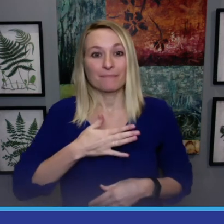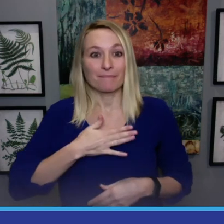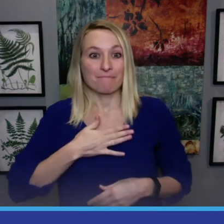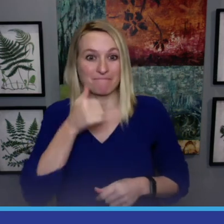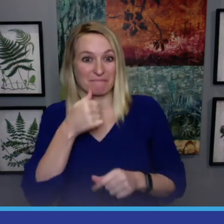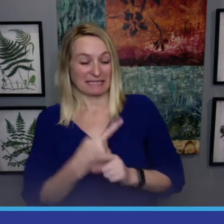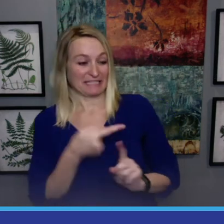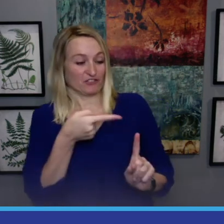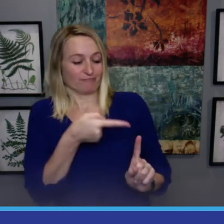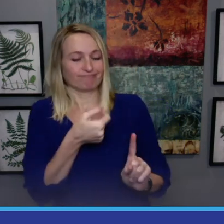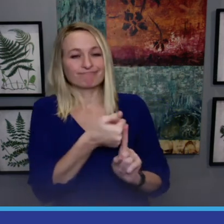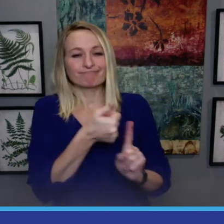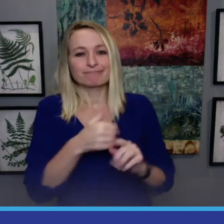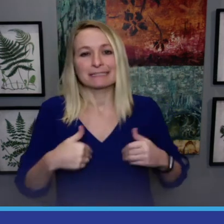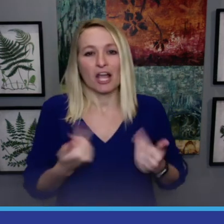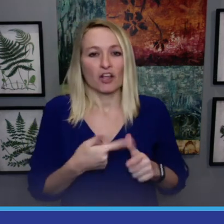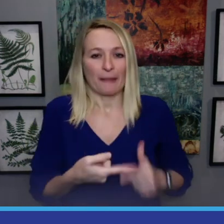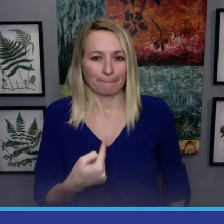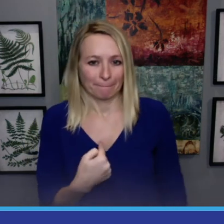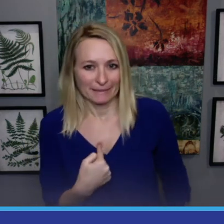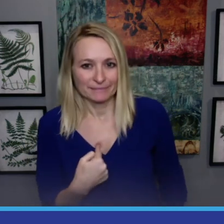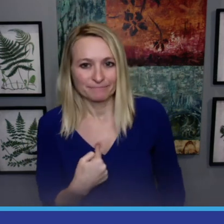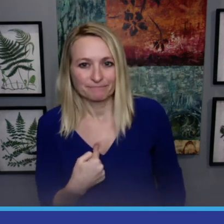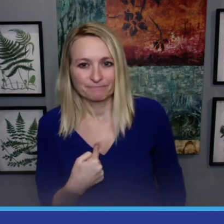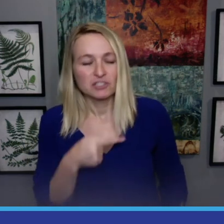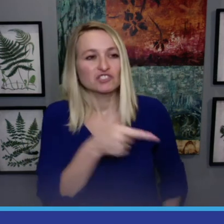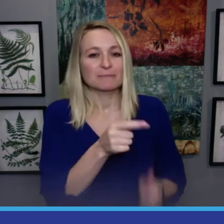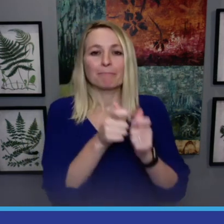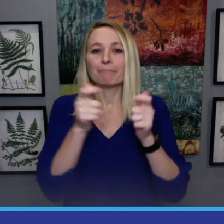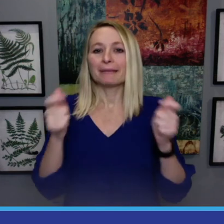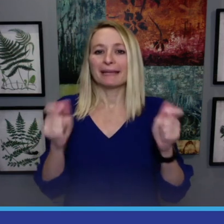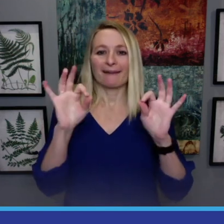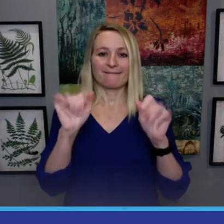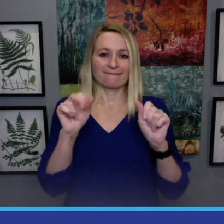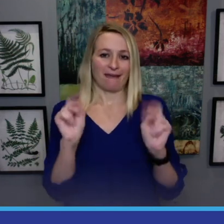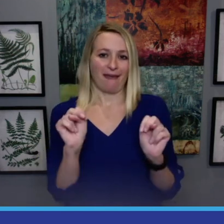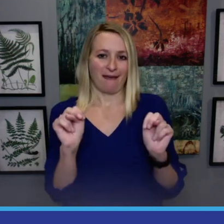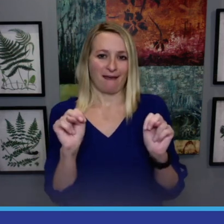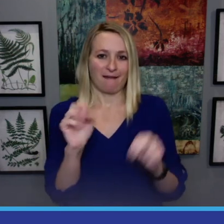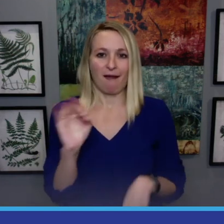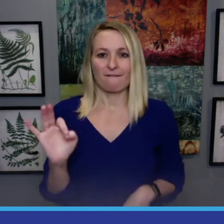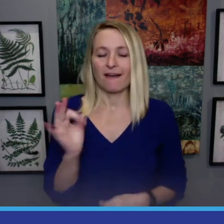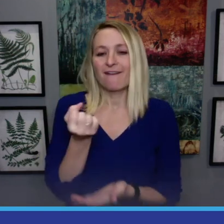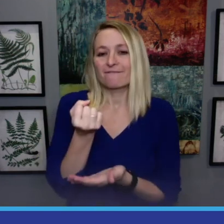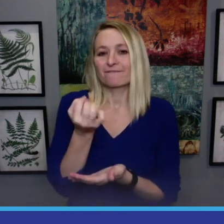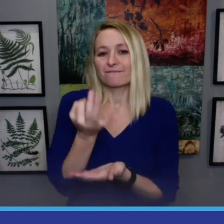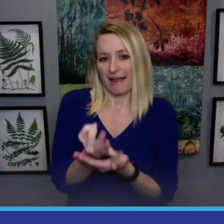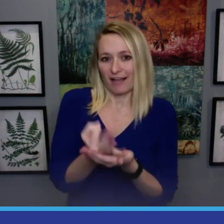Now, my sister, she's younger than me. She's a big fan of